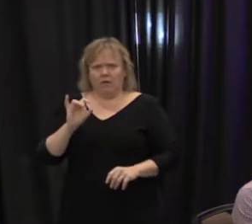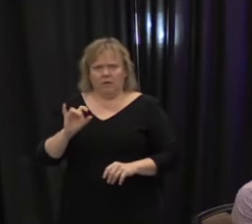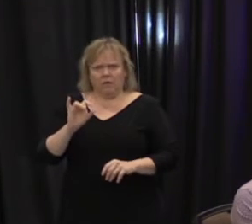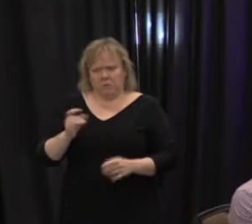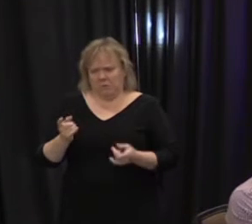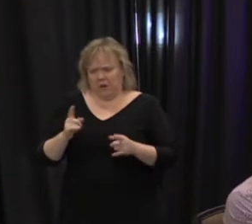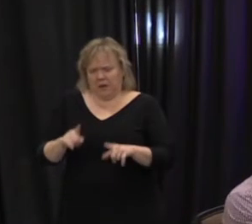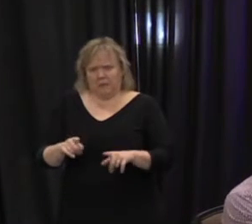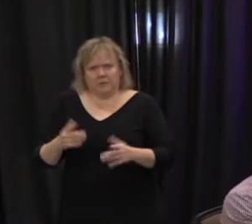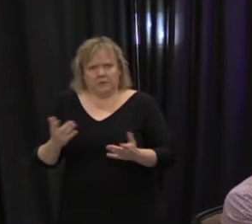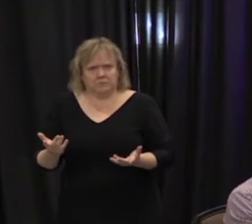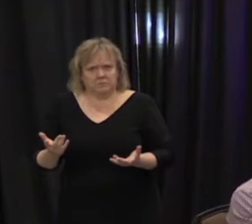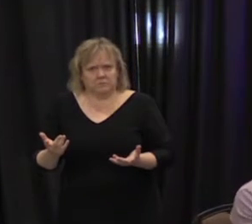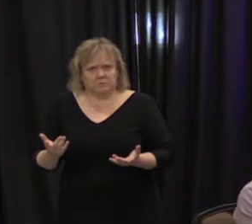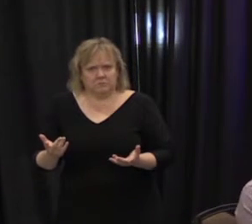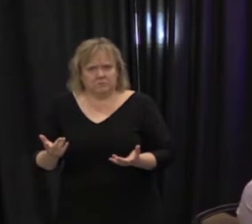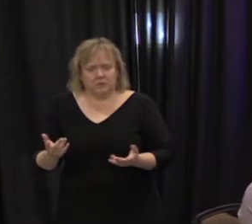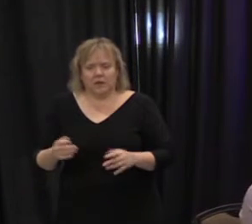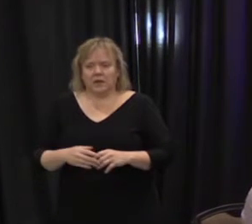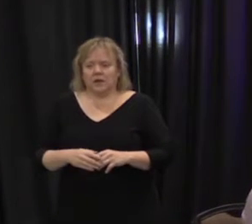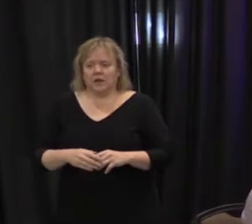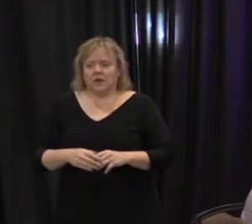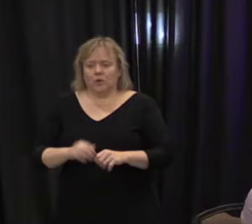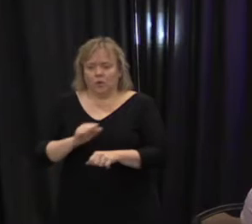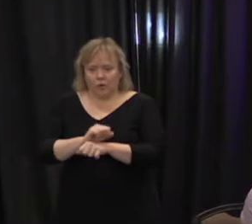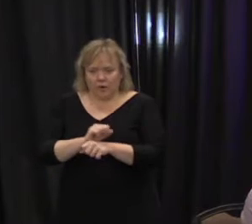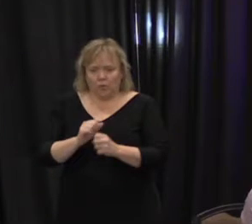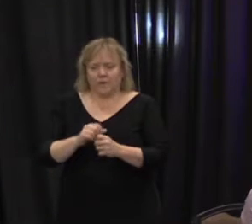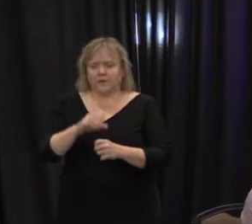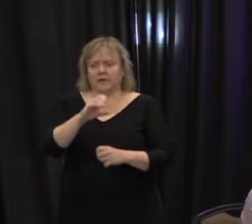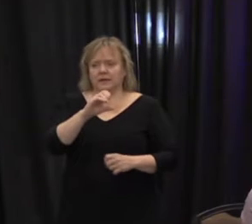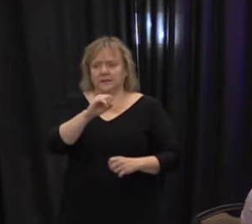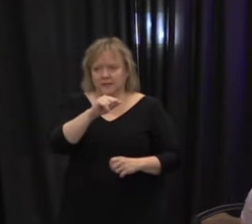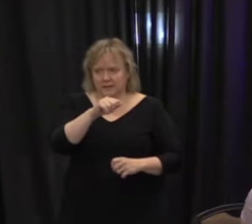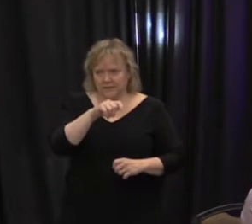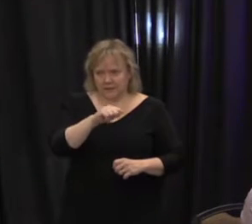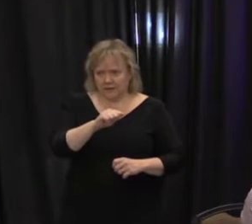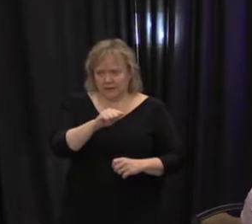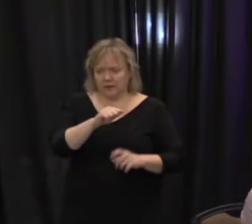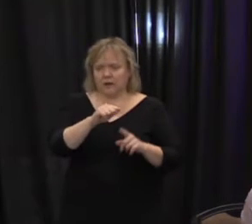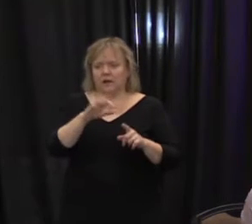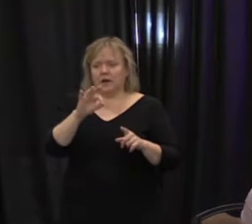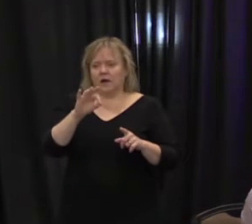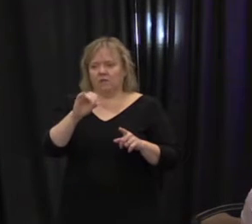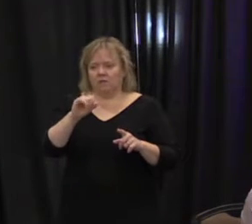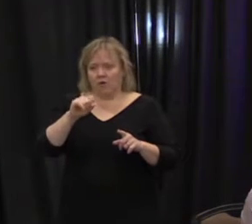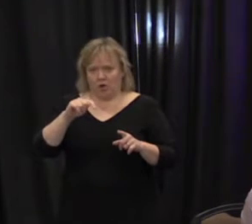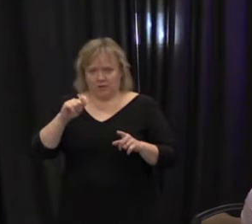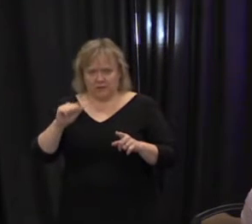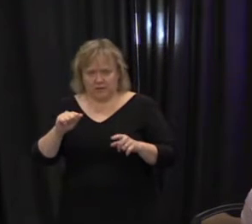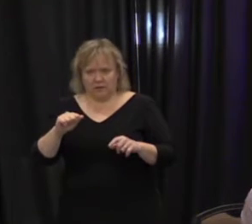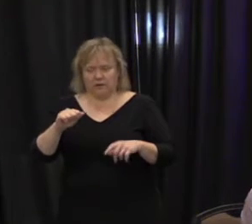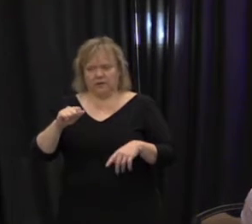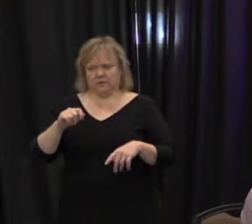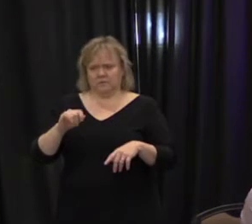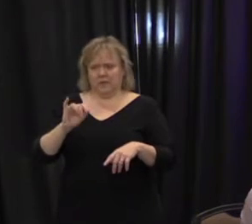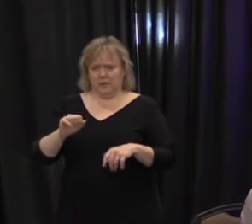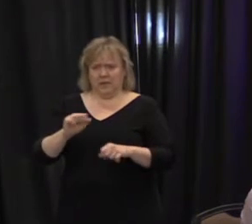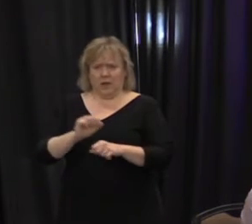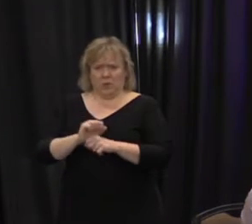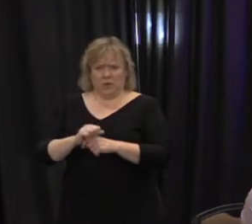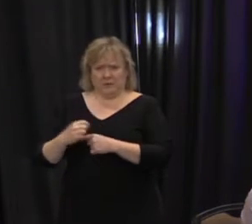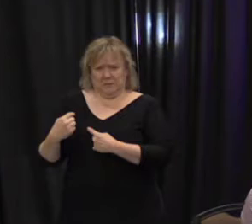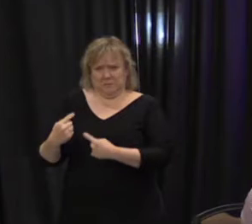The work behind SESTA FOSTA and ultimately FOSTA has been going on for 10